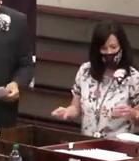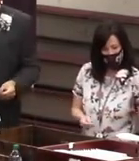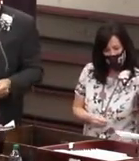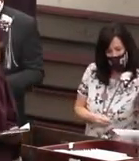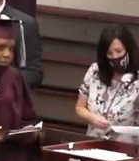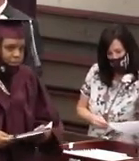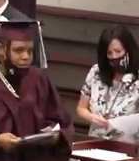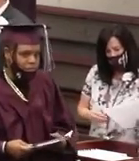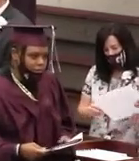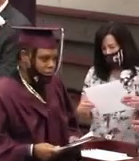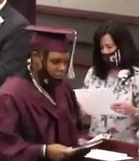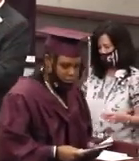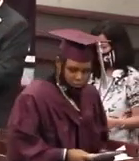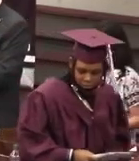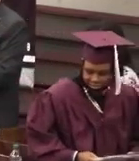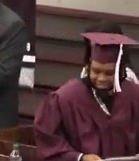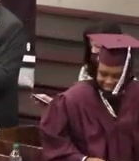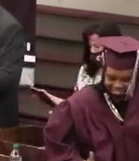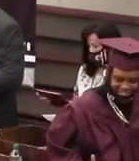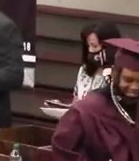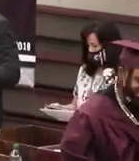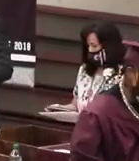Abigail Faith Calfee.